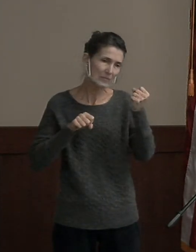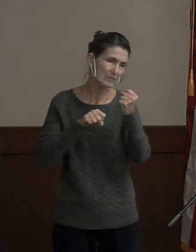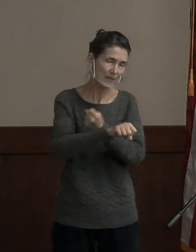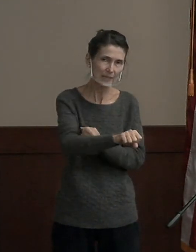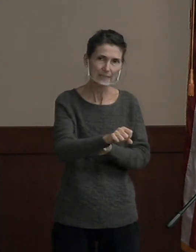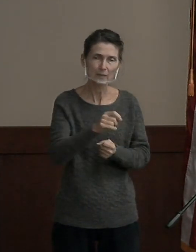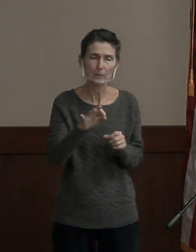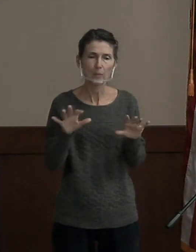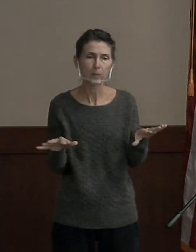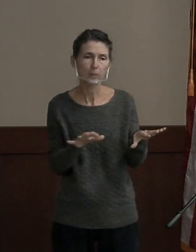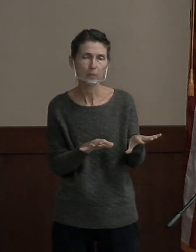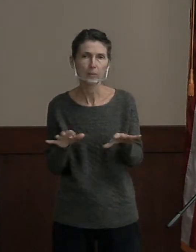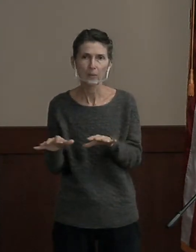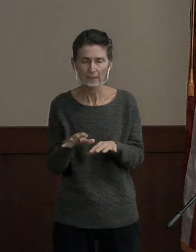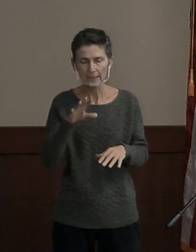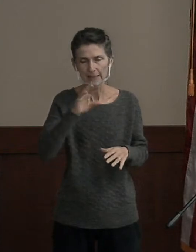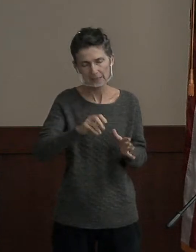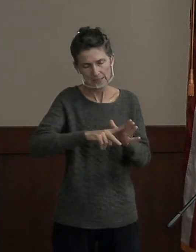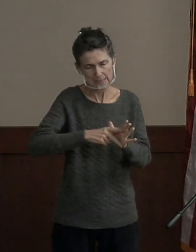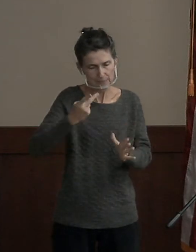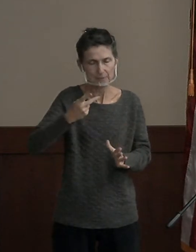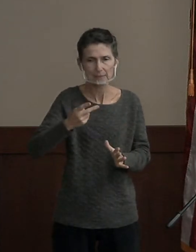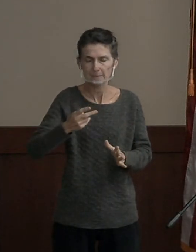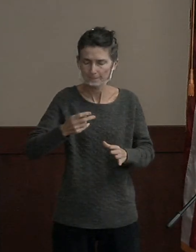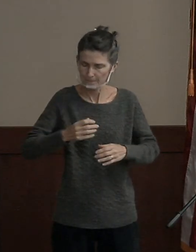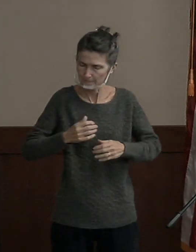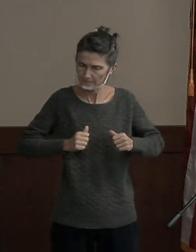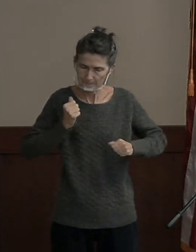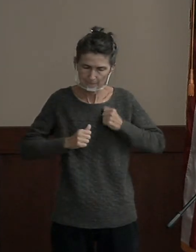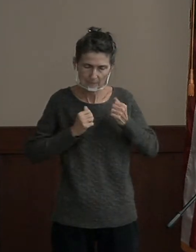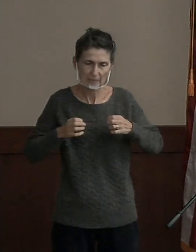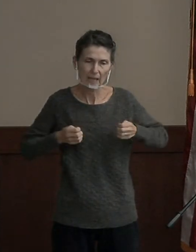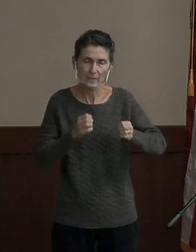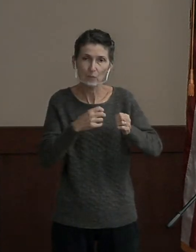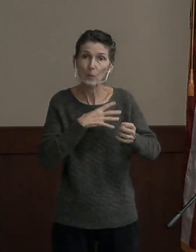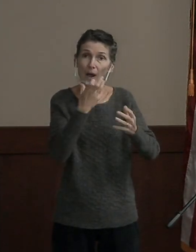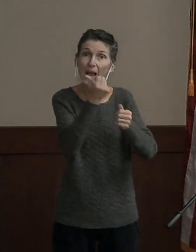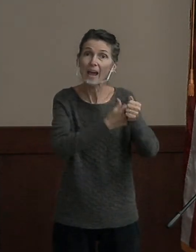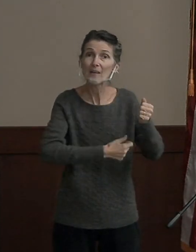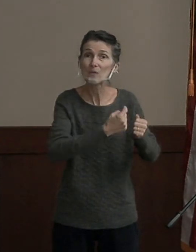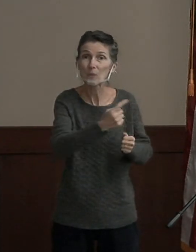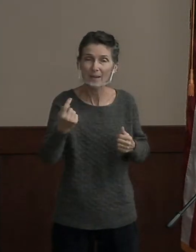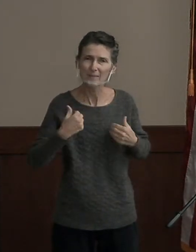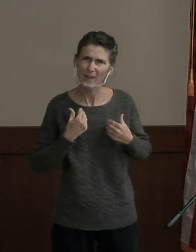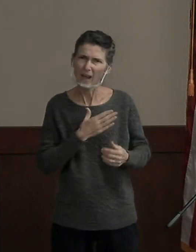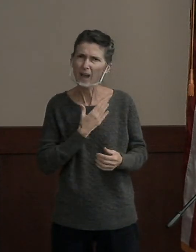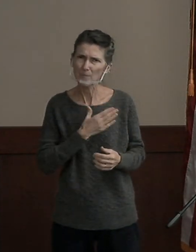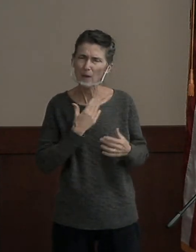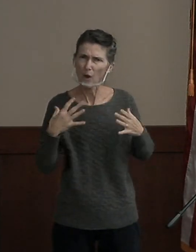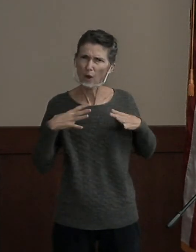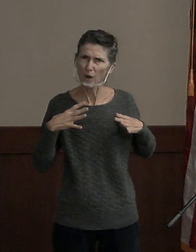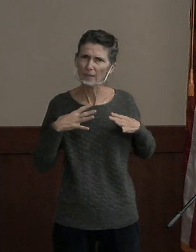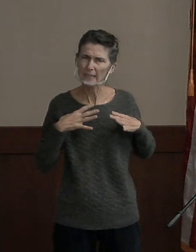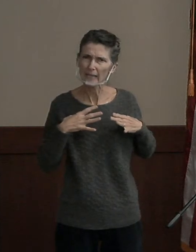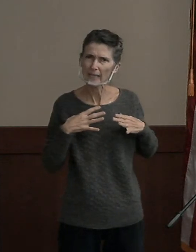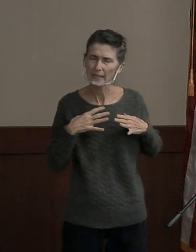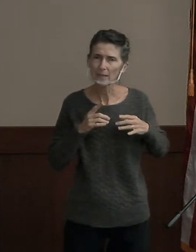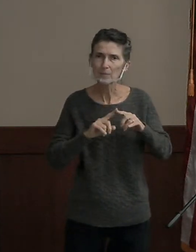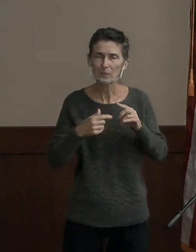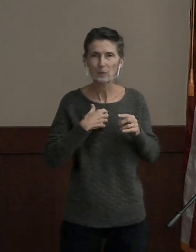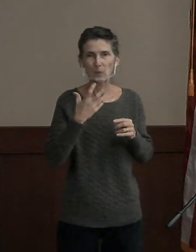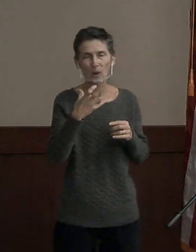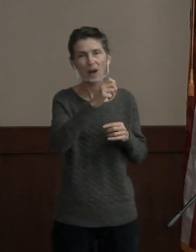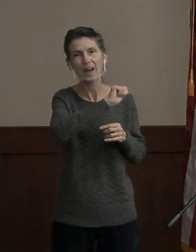of complacency and double down on our efforts. We certainly want everyone to have a happy holiday season, but we also